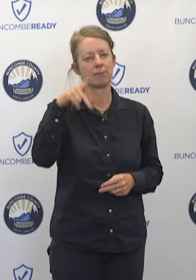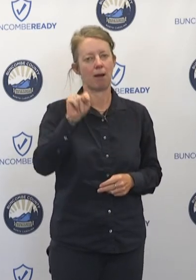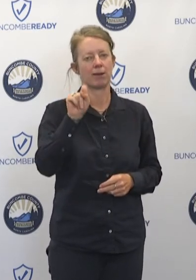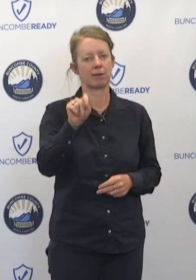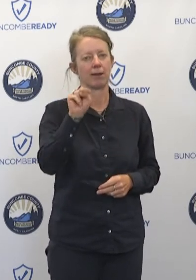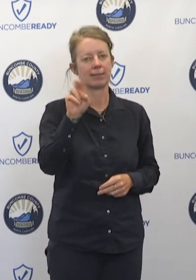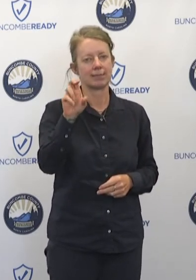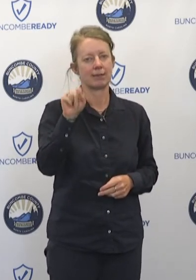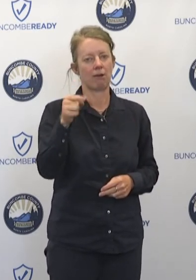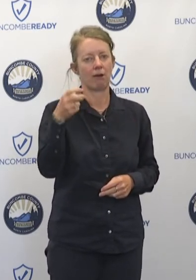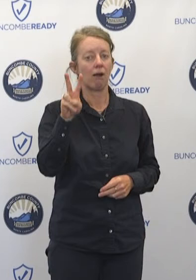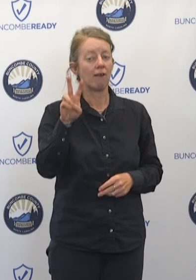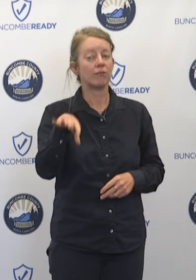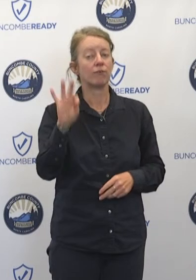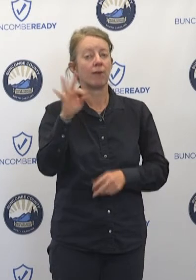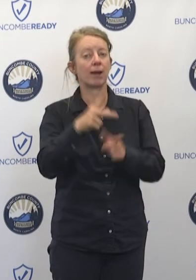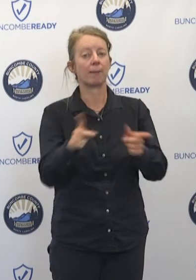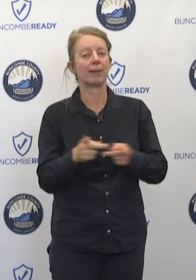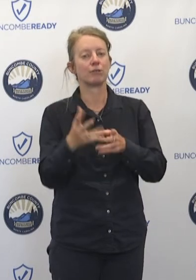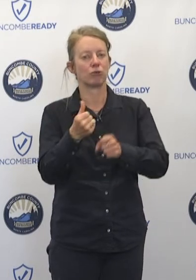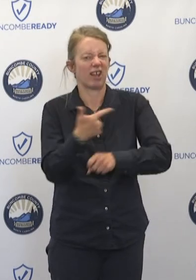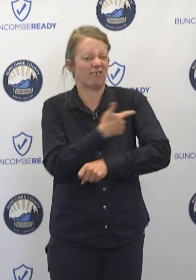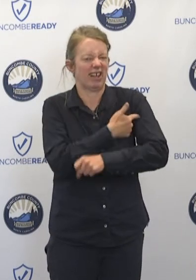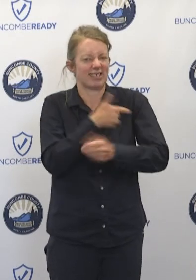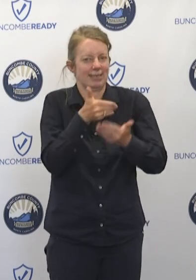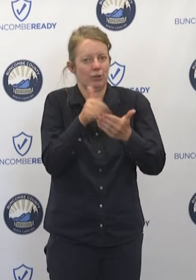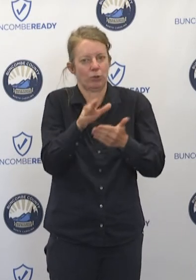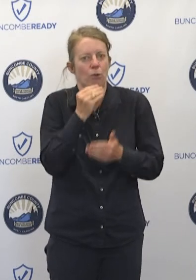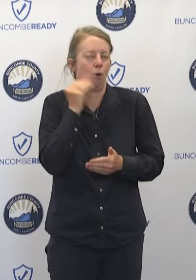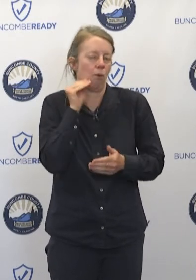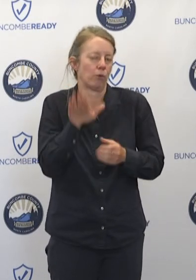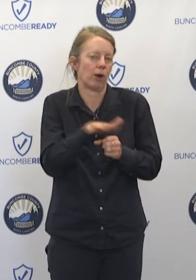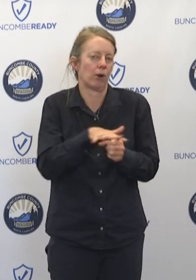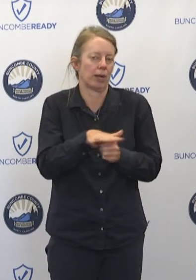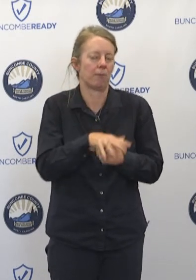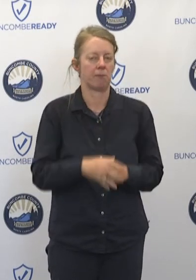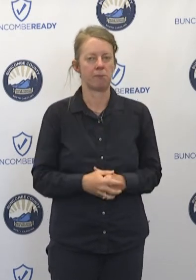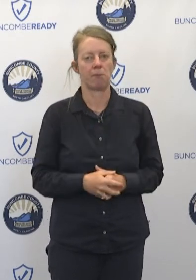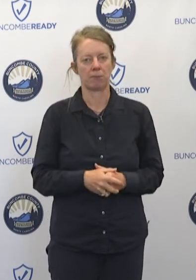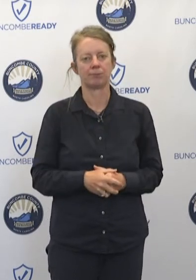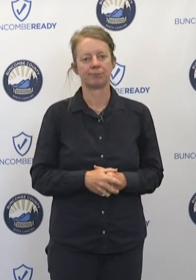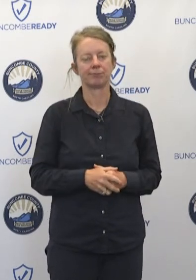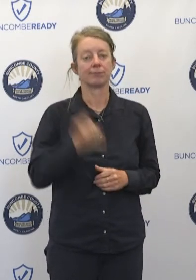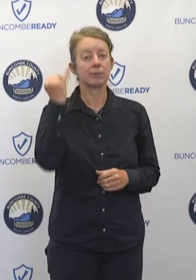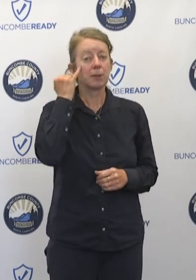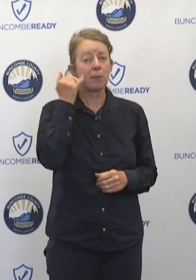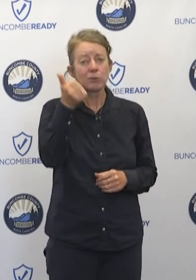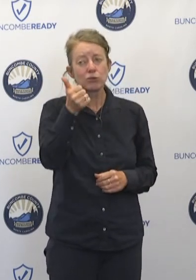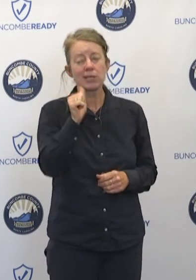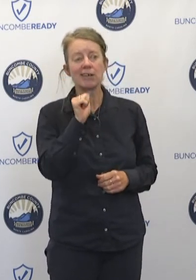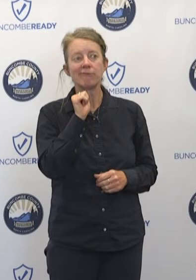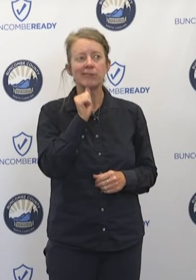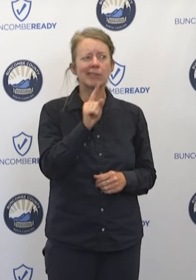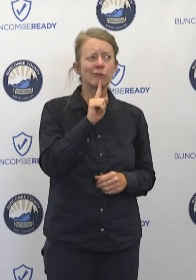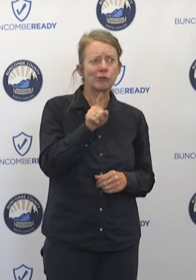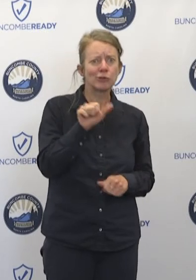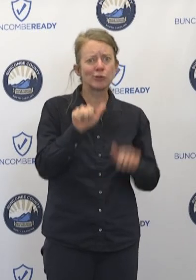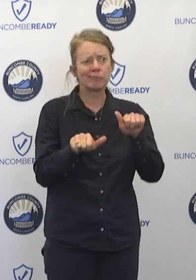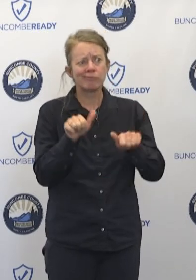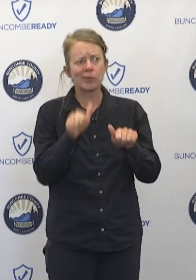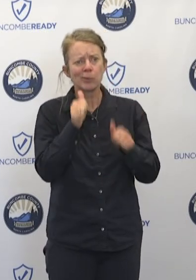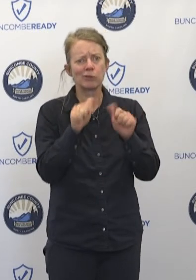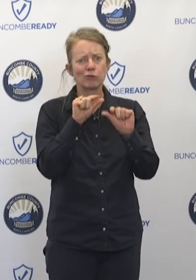myspot.nc.gov to find a vaccine provider in your area. If you are not sure what vaccine group you are